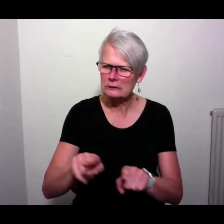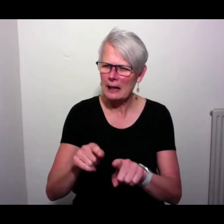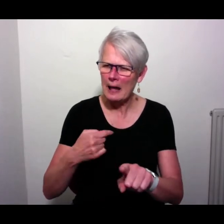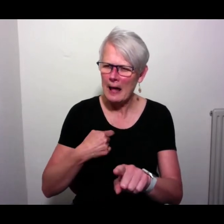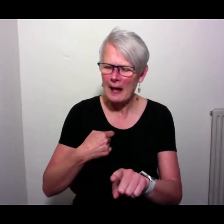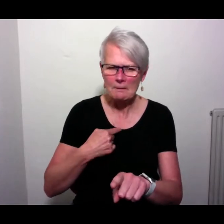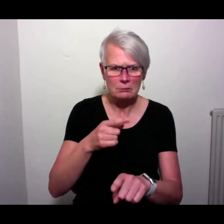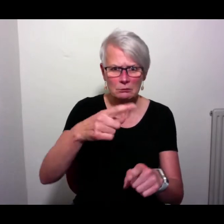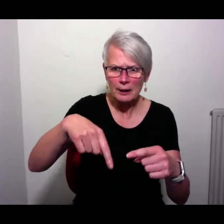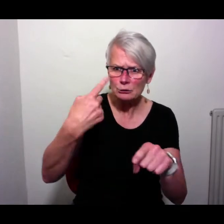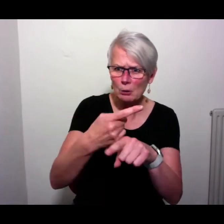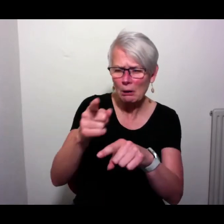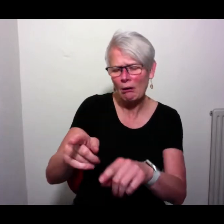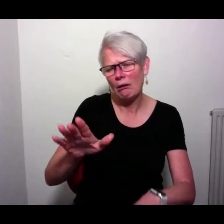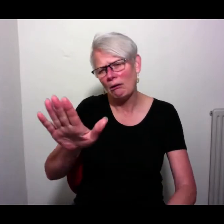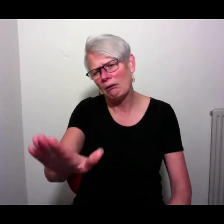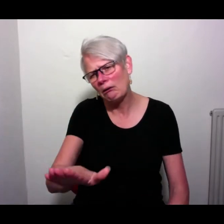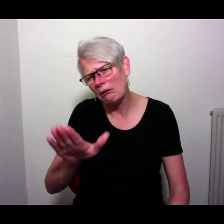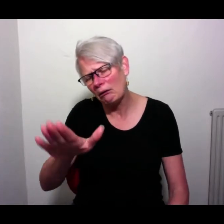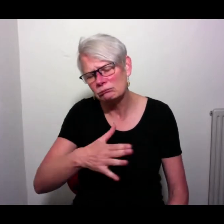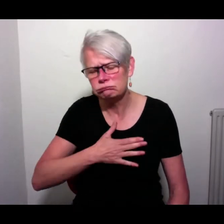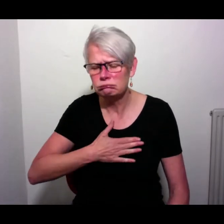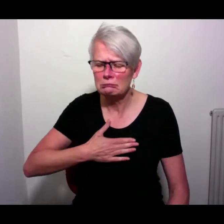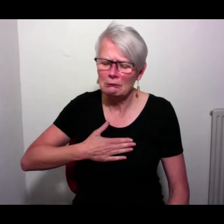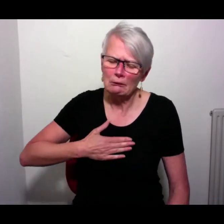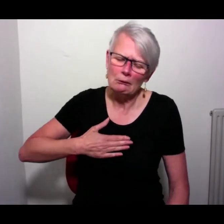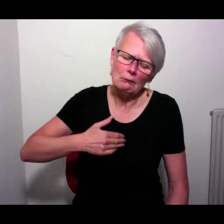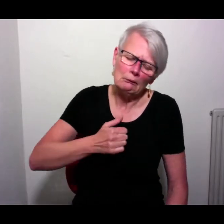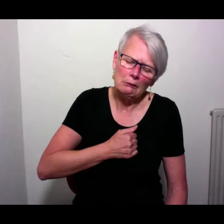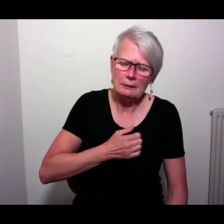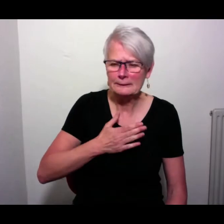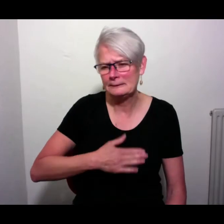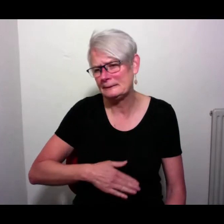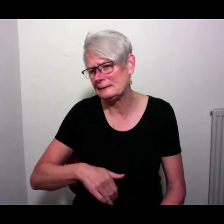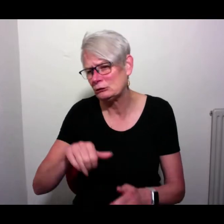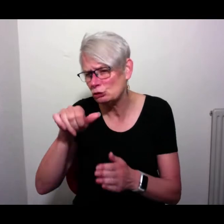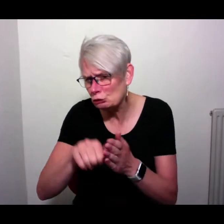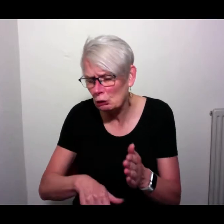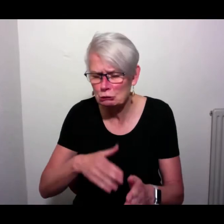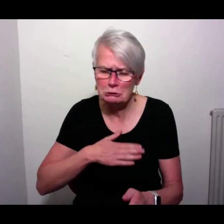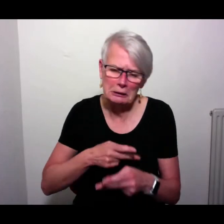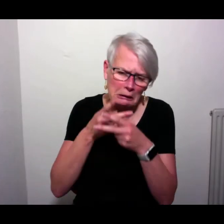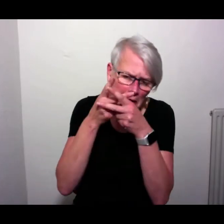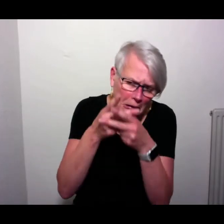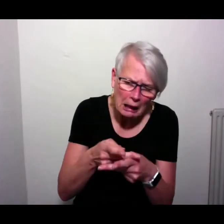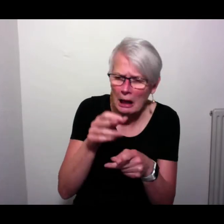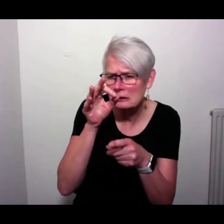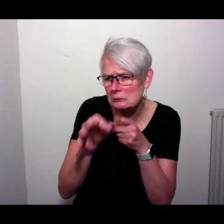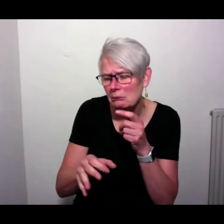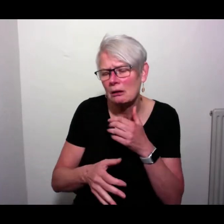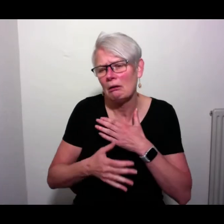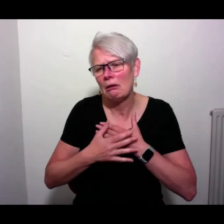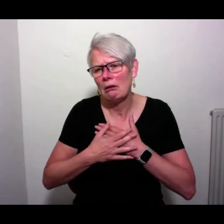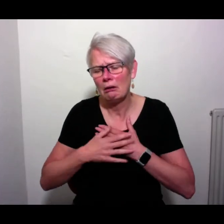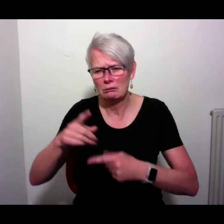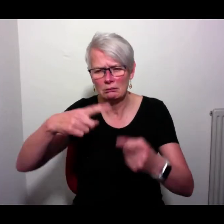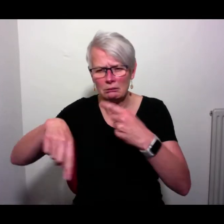talking about him as if he was really tragic. Apparently he needed special surgery and special